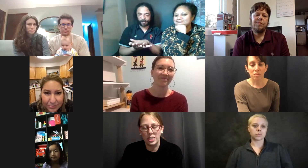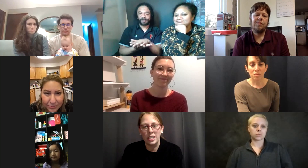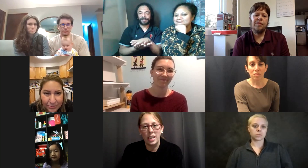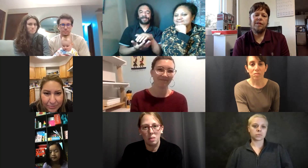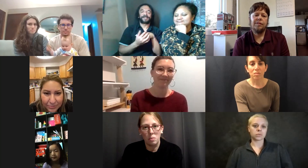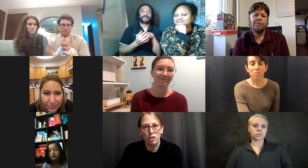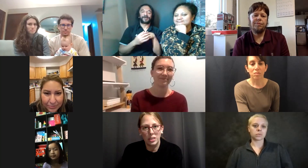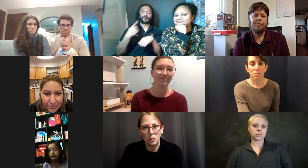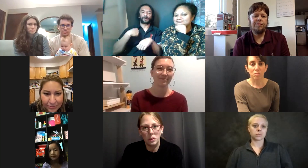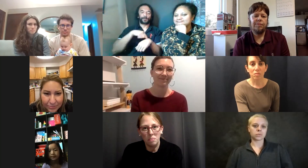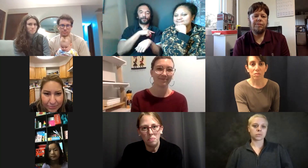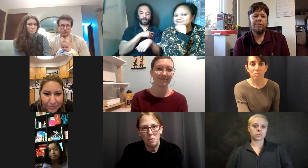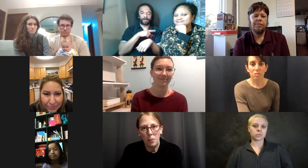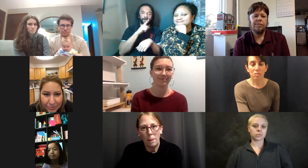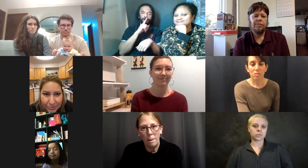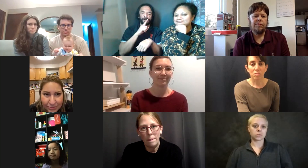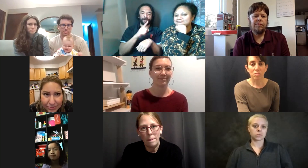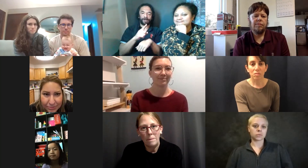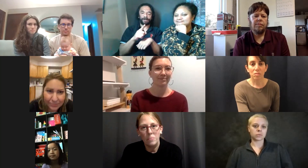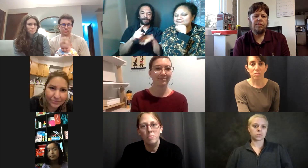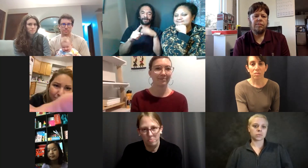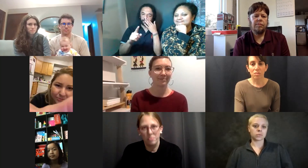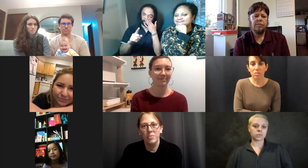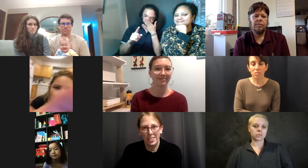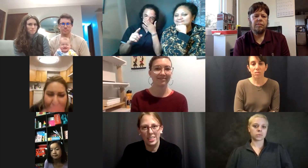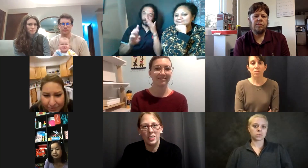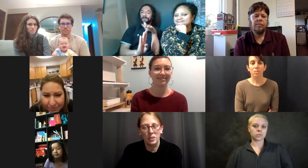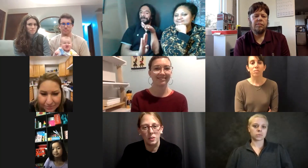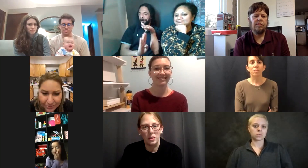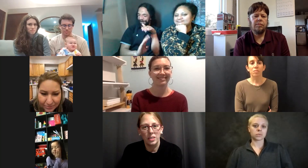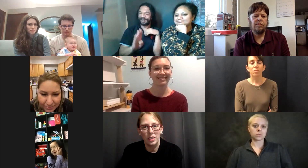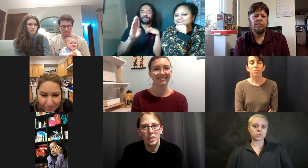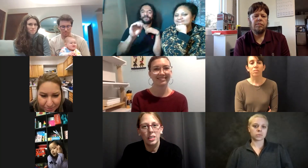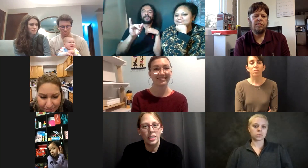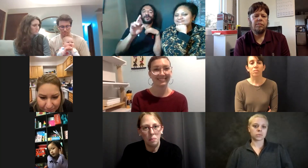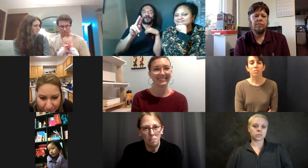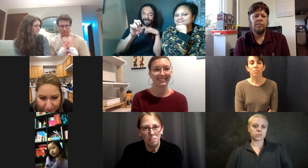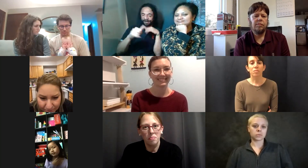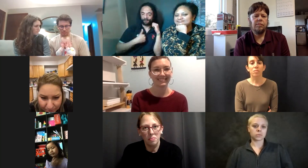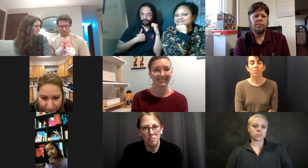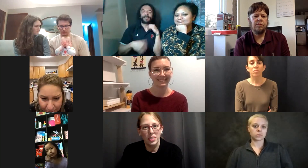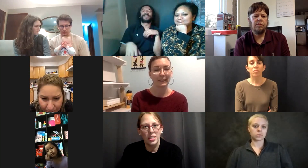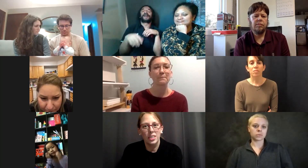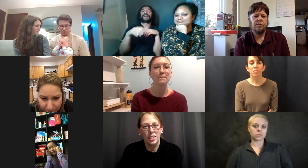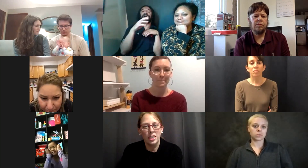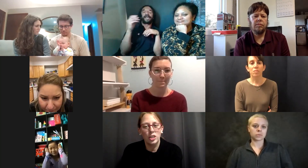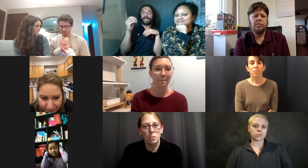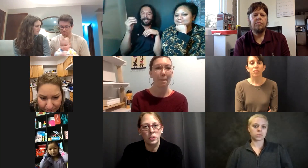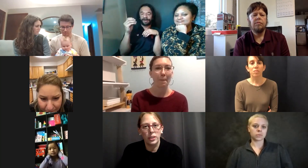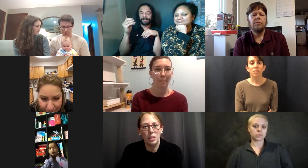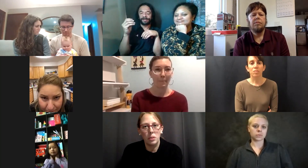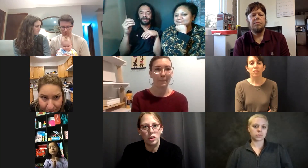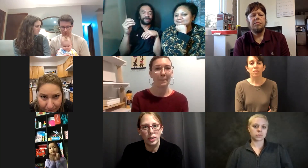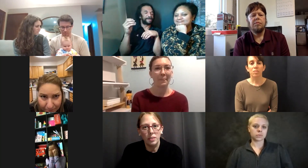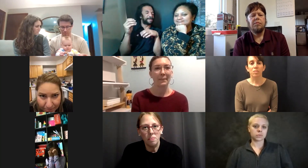And so she's in an elementary school. Bernie Elementary. Thank you. Yep. She's